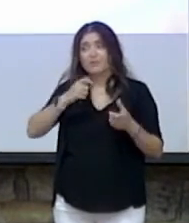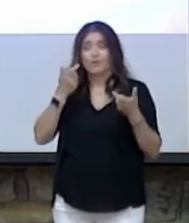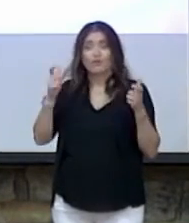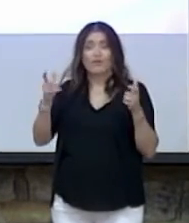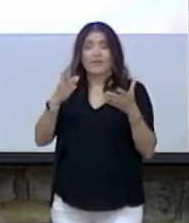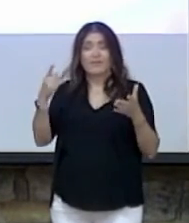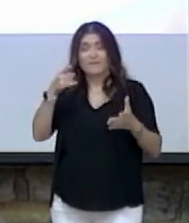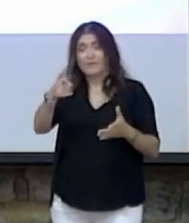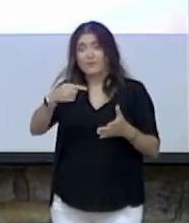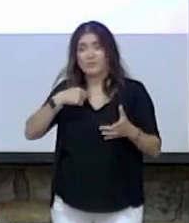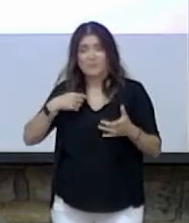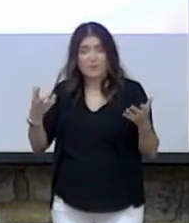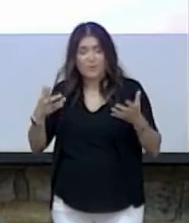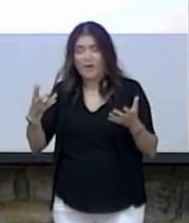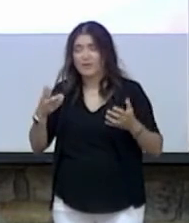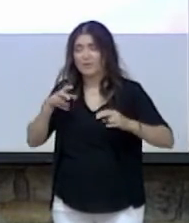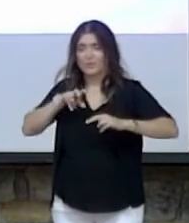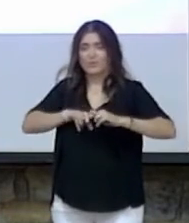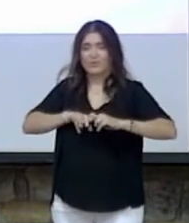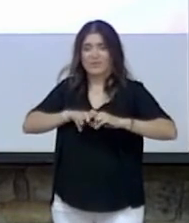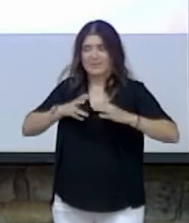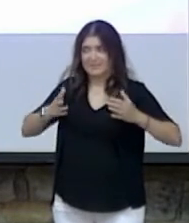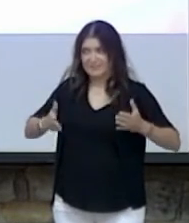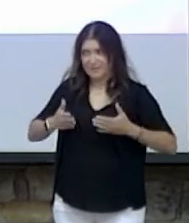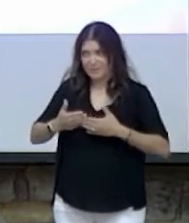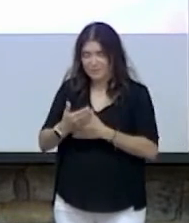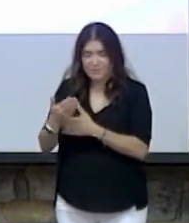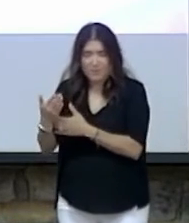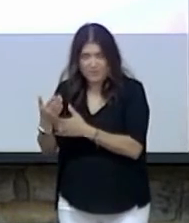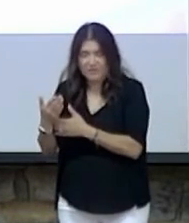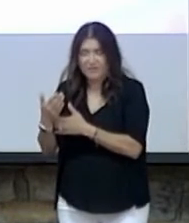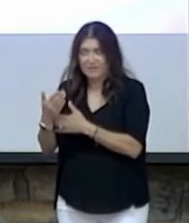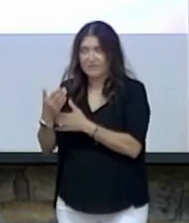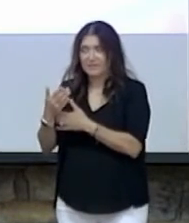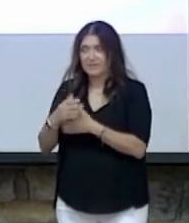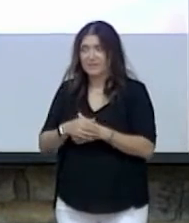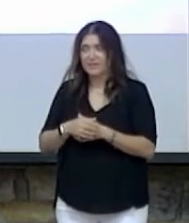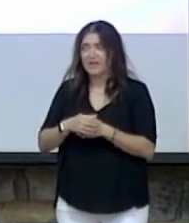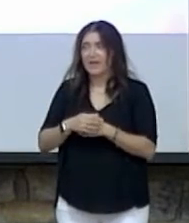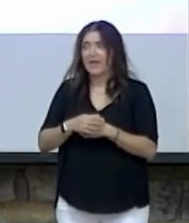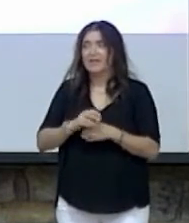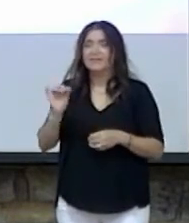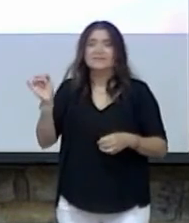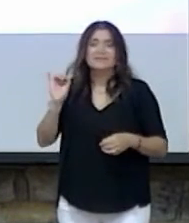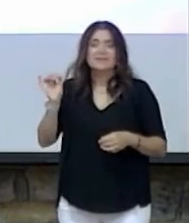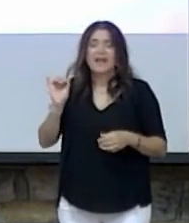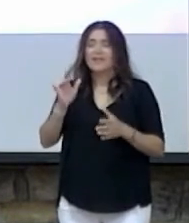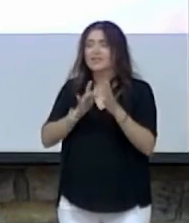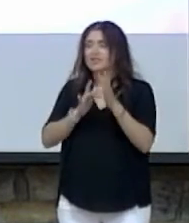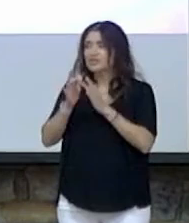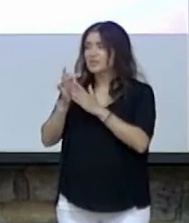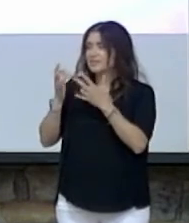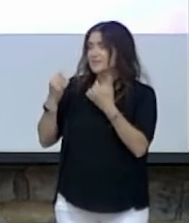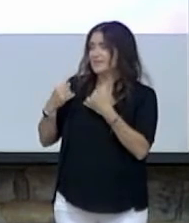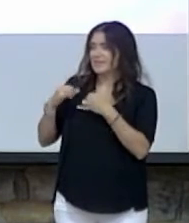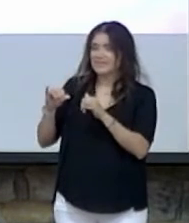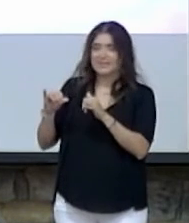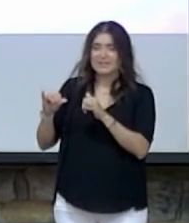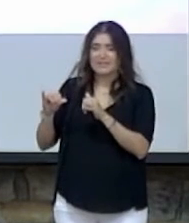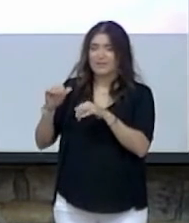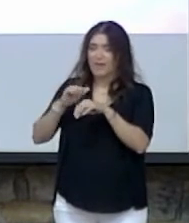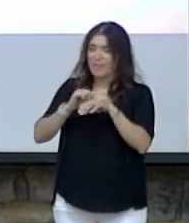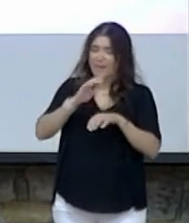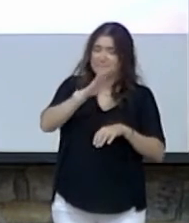this. We sit here this morning, and it is as if Jesus is still on the side of that